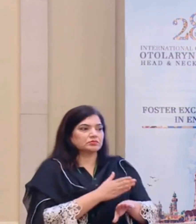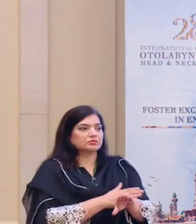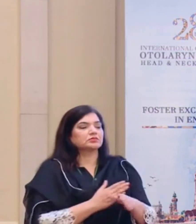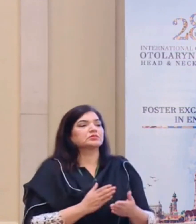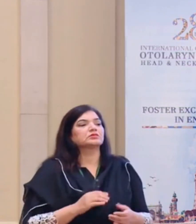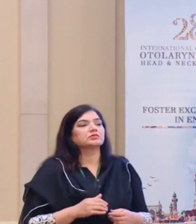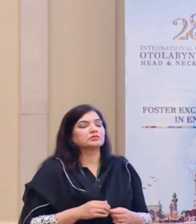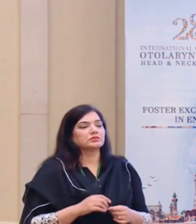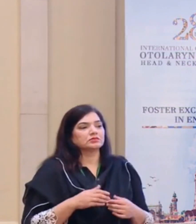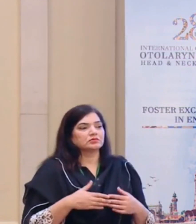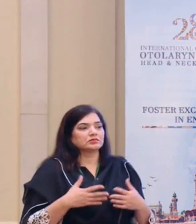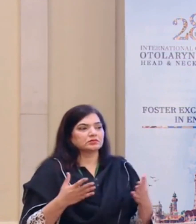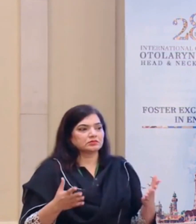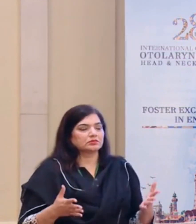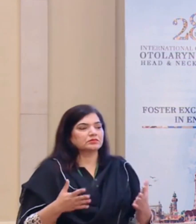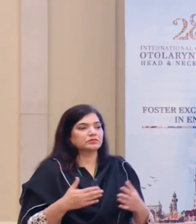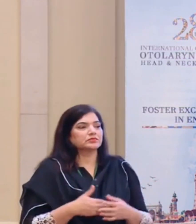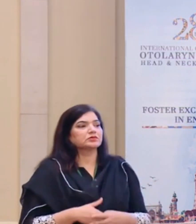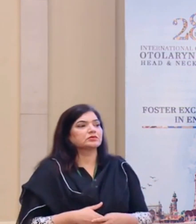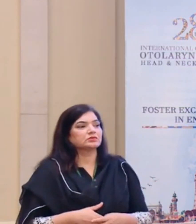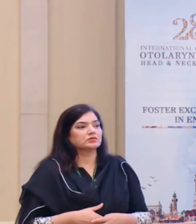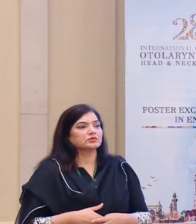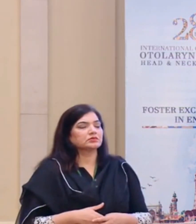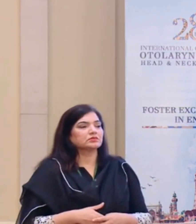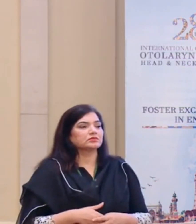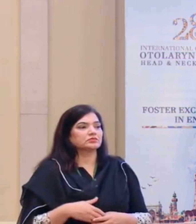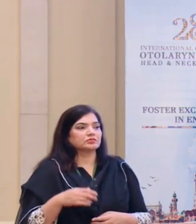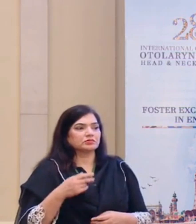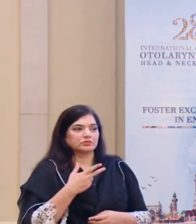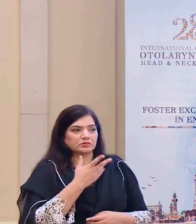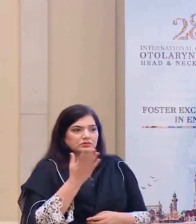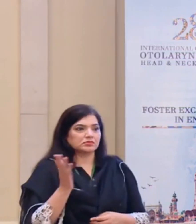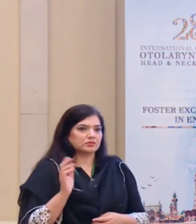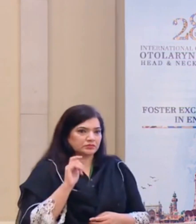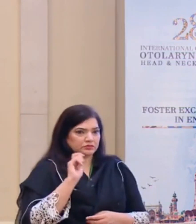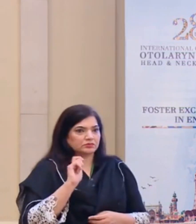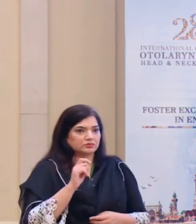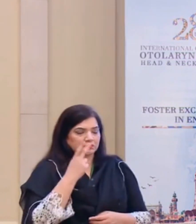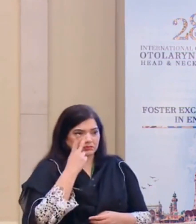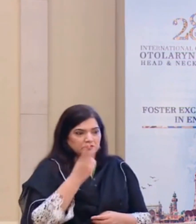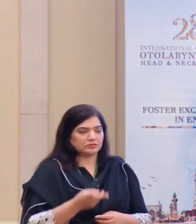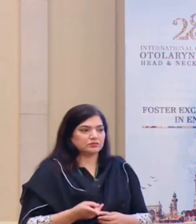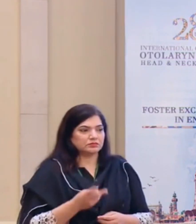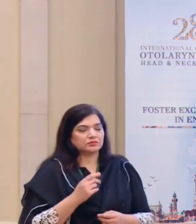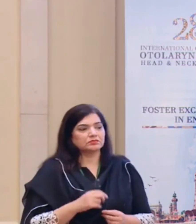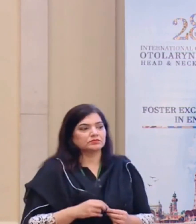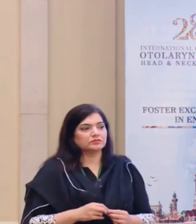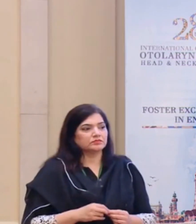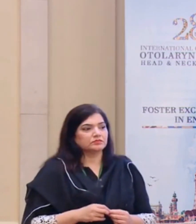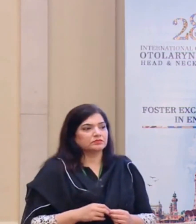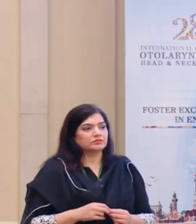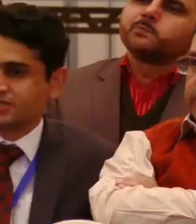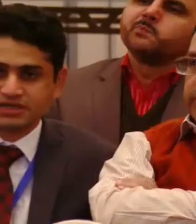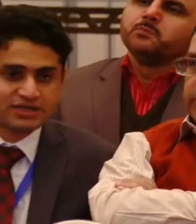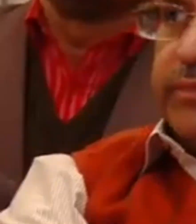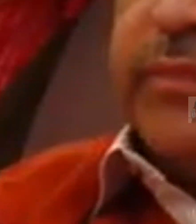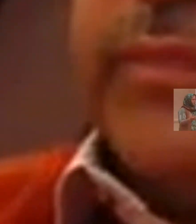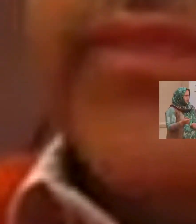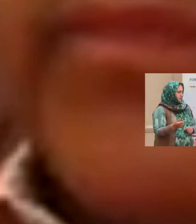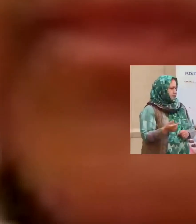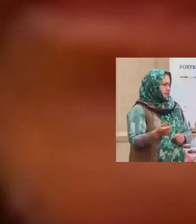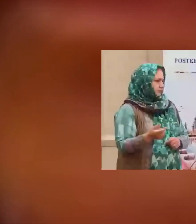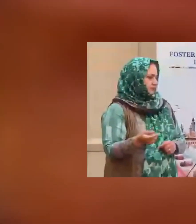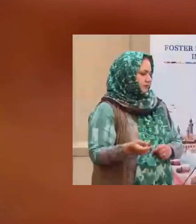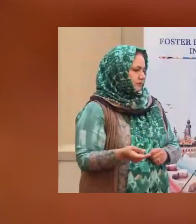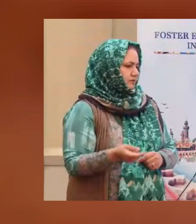vast majority had normal facial motor function. 2 had grade 3, where I had to do some mobilization, or I had to resect tumor off the